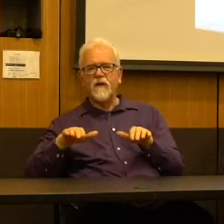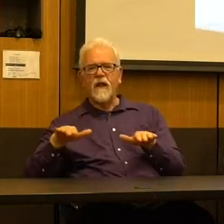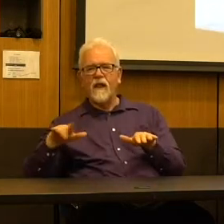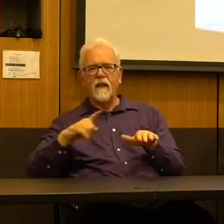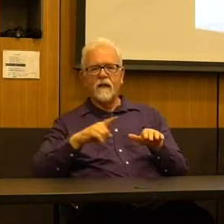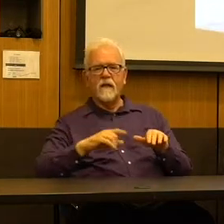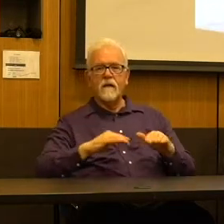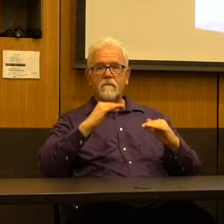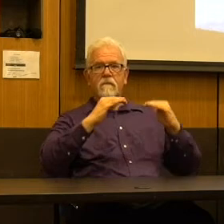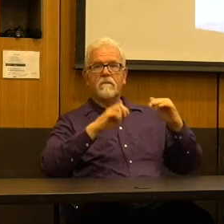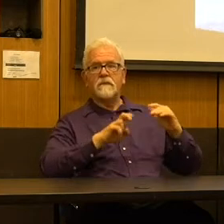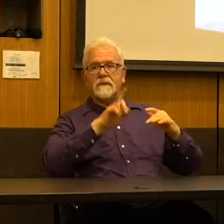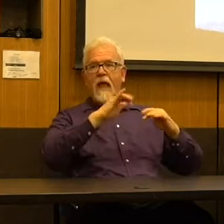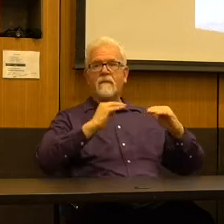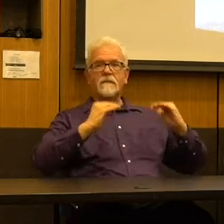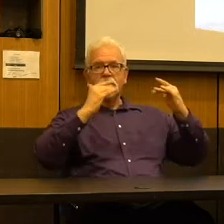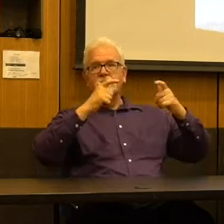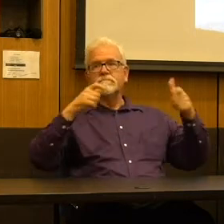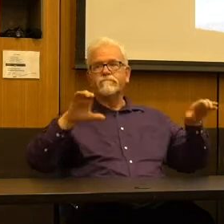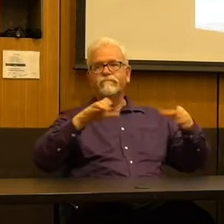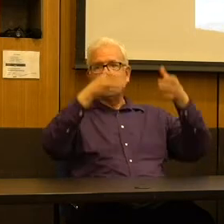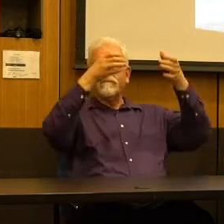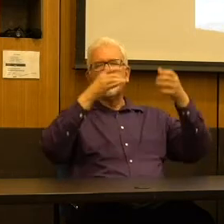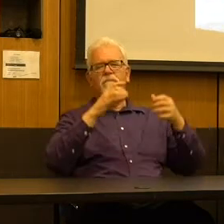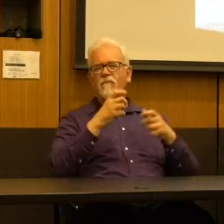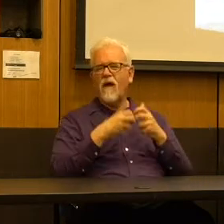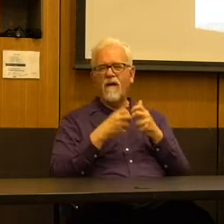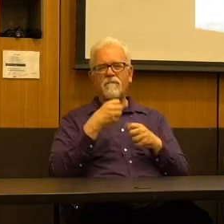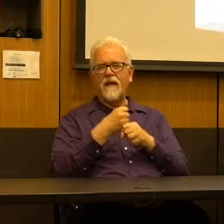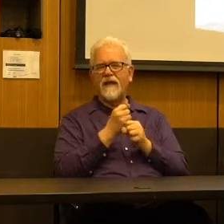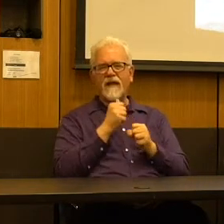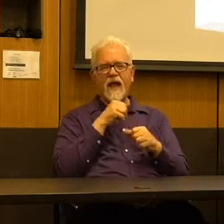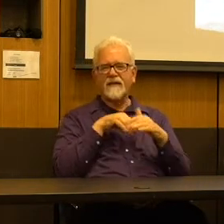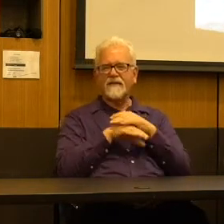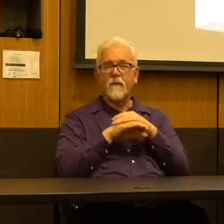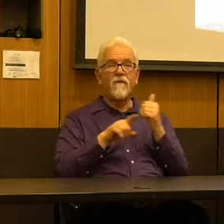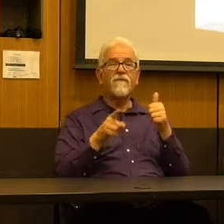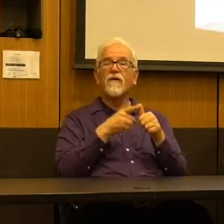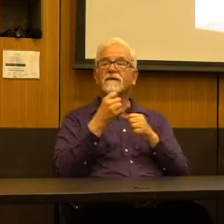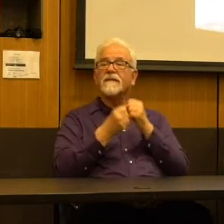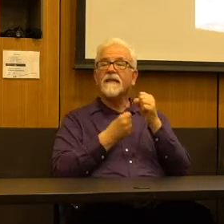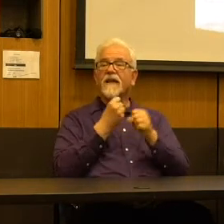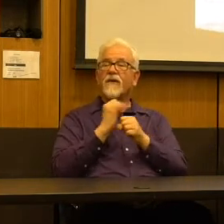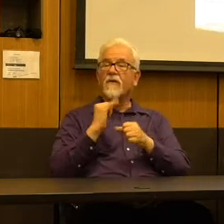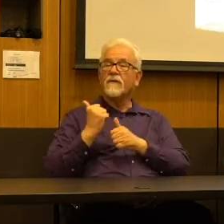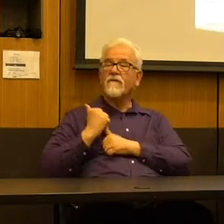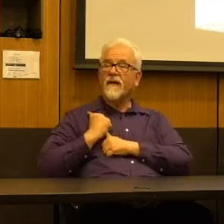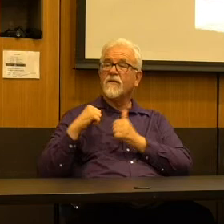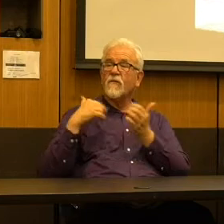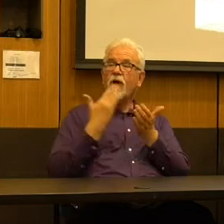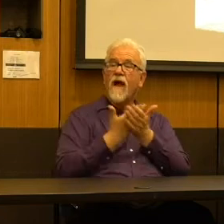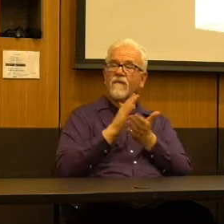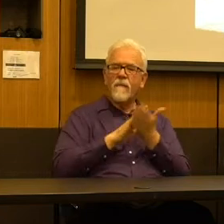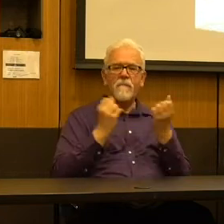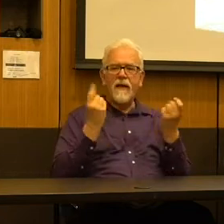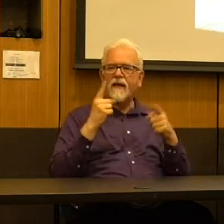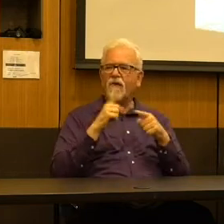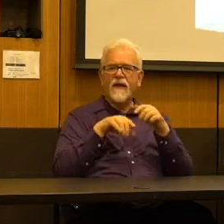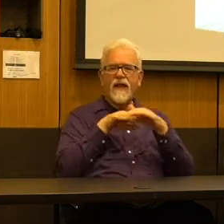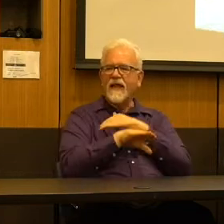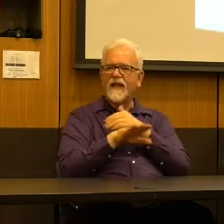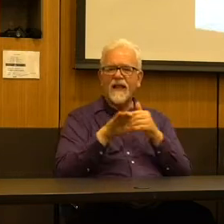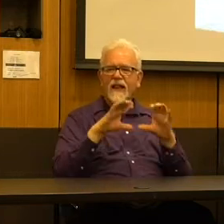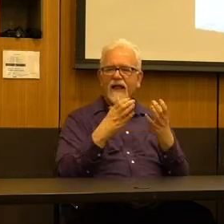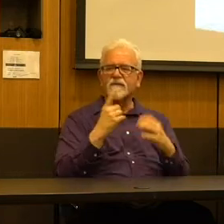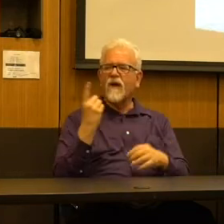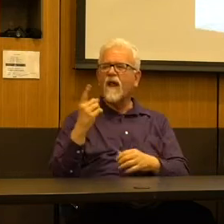And that made problems. That was inaccessible. The first year that these guys arrived, many of them couldn't get to their classes, and the local